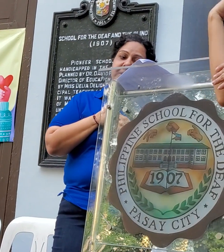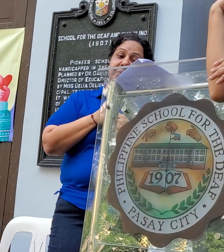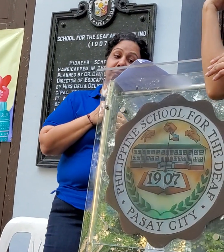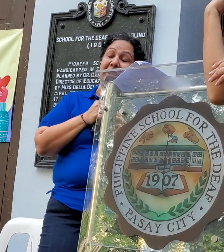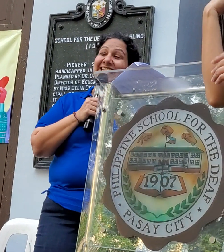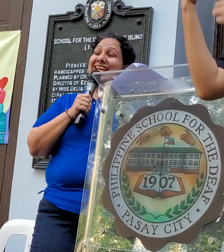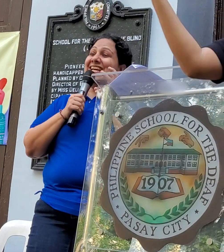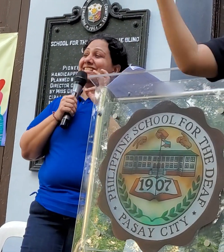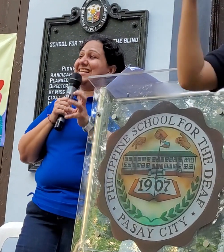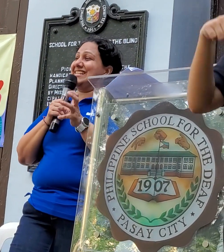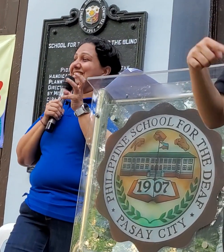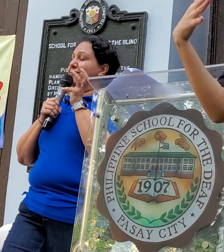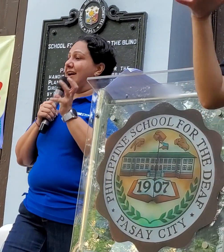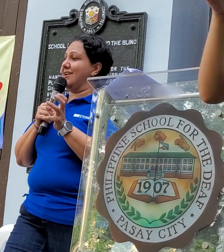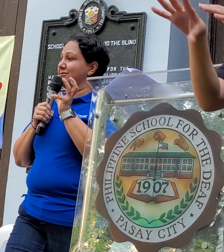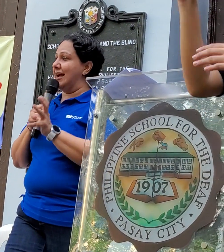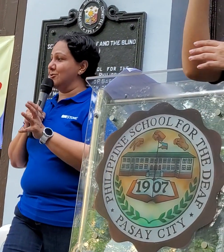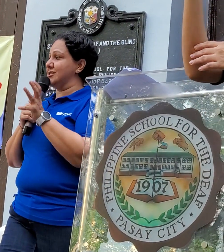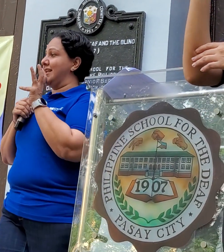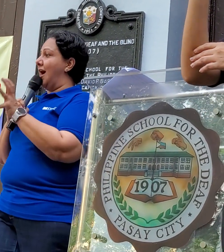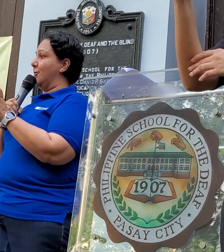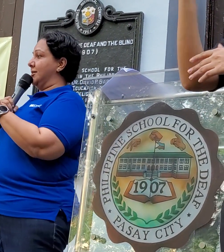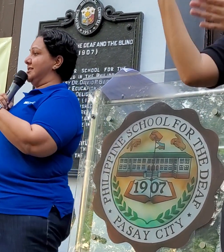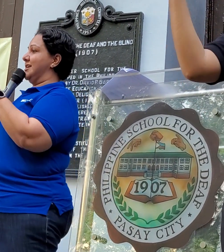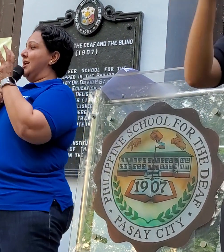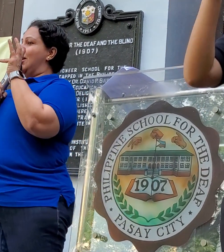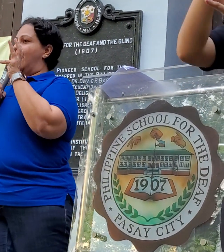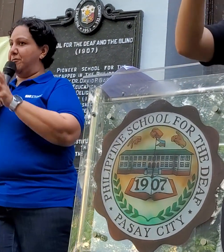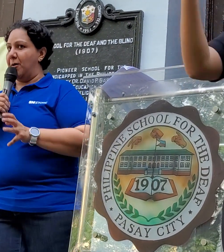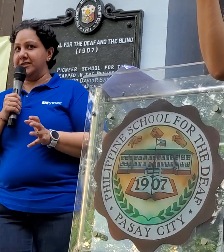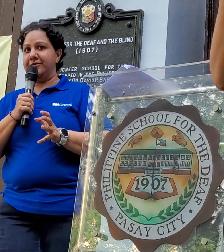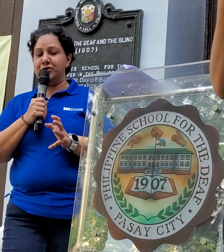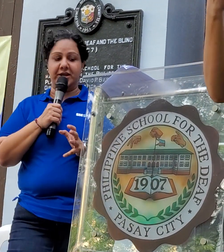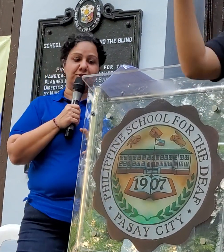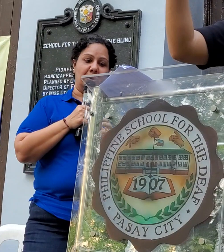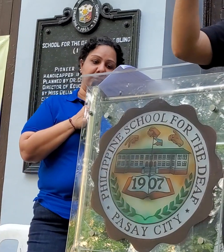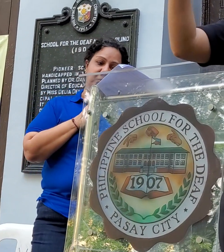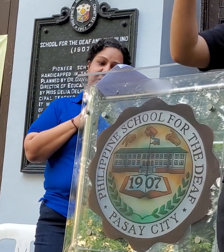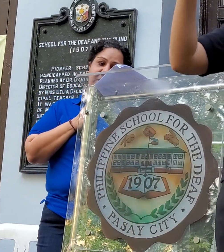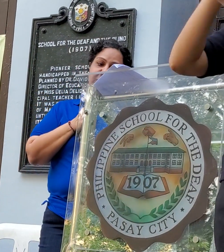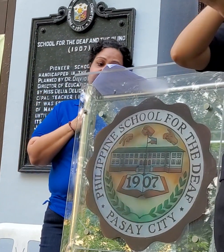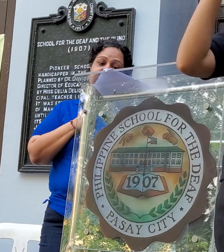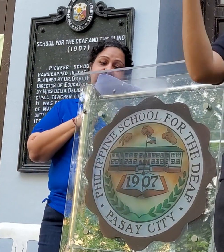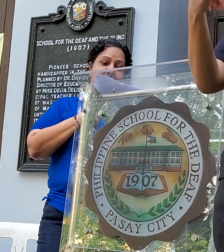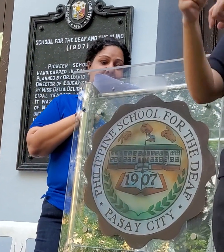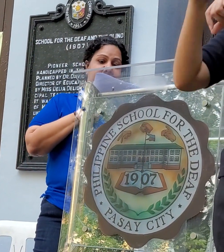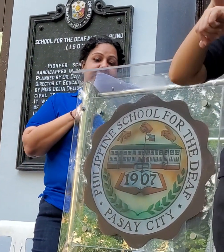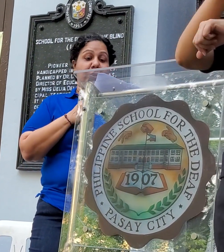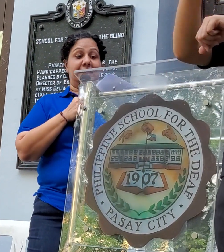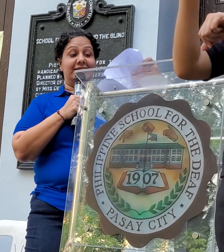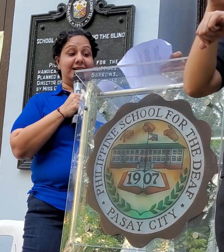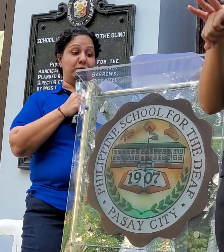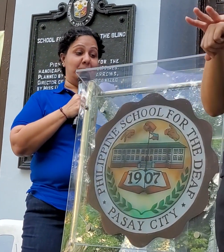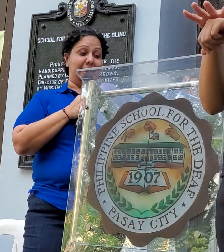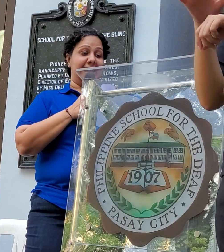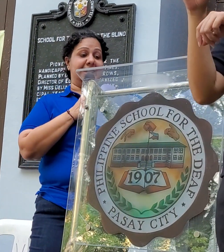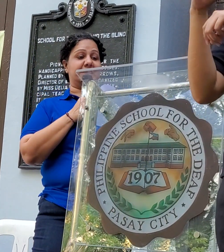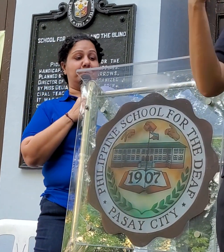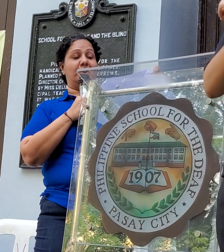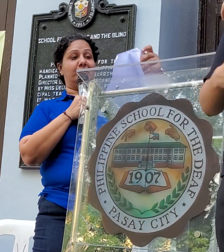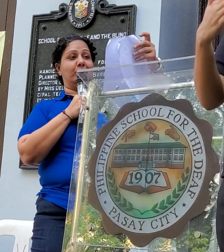come together to create 65,000 hours of positive change all over the country. Hindi ko na lang alam